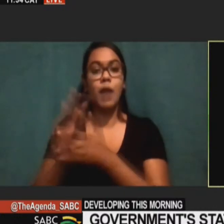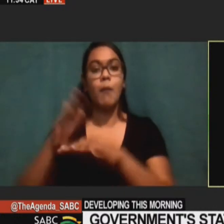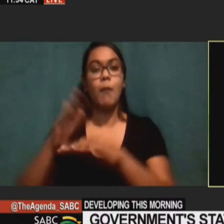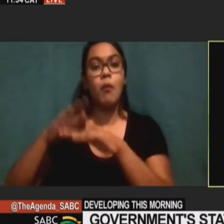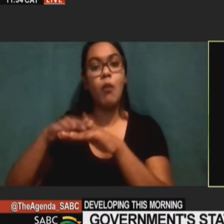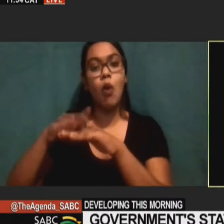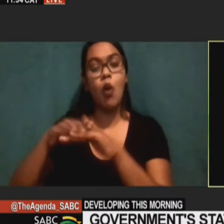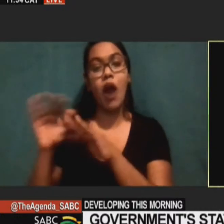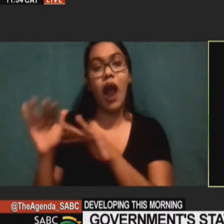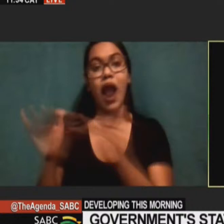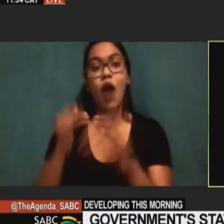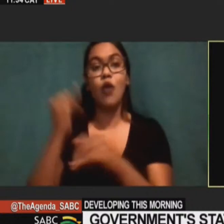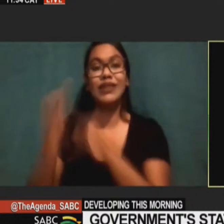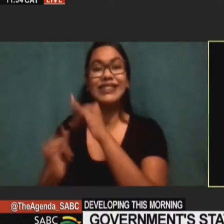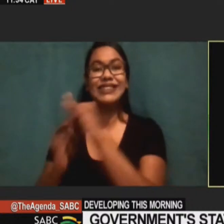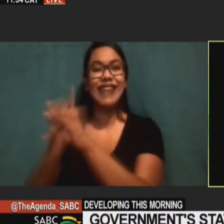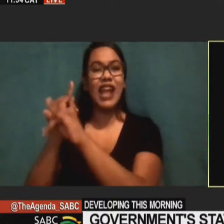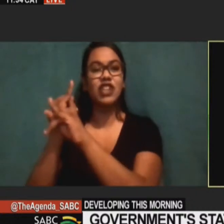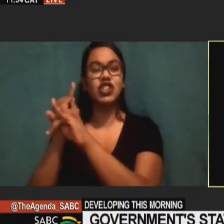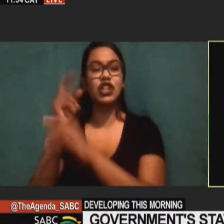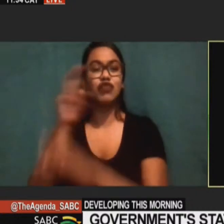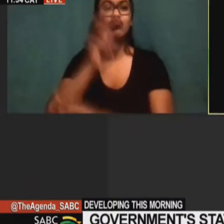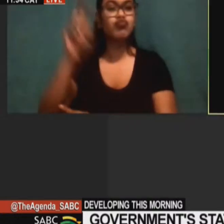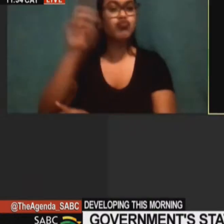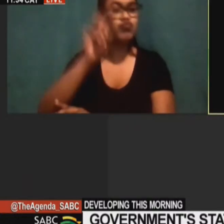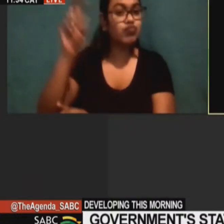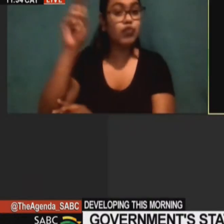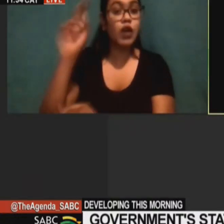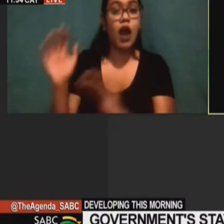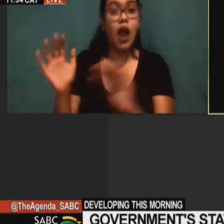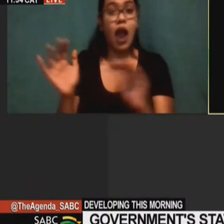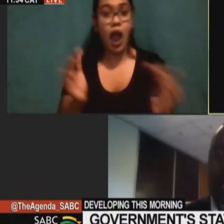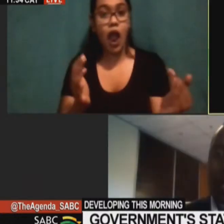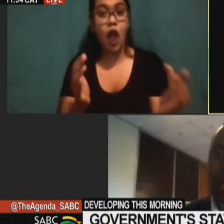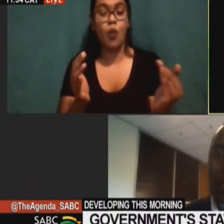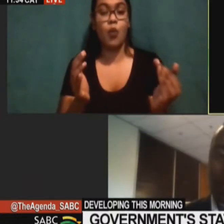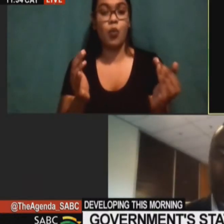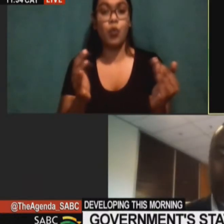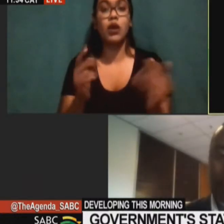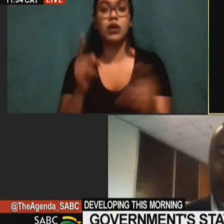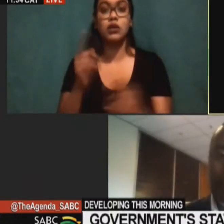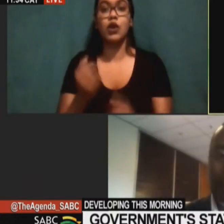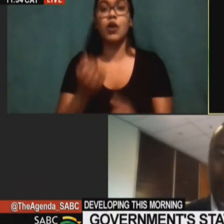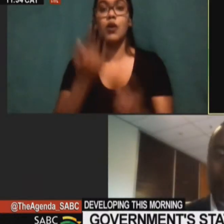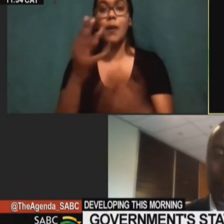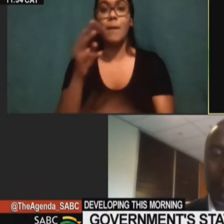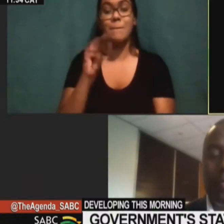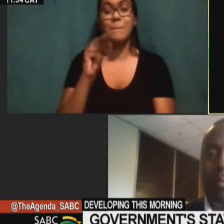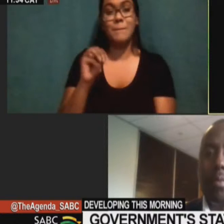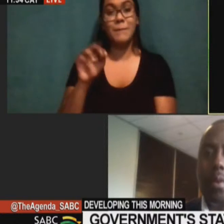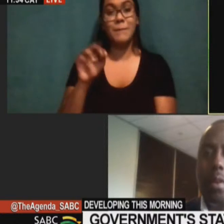international traveling is concerned and how the department is assisting in that regard. Over to you, Mr. Munyela.